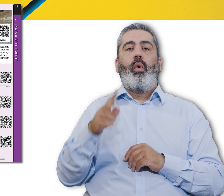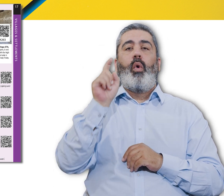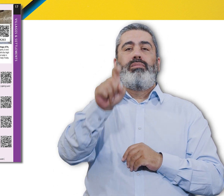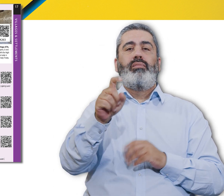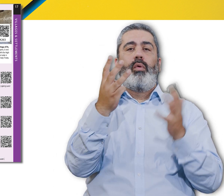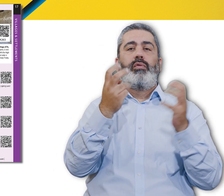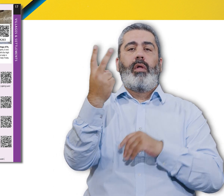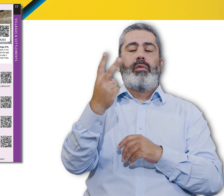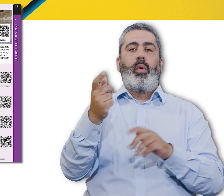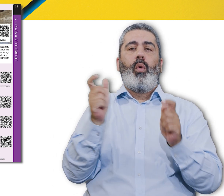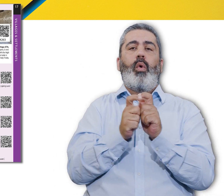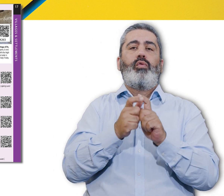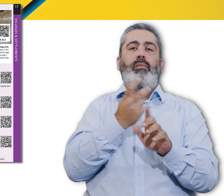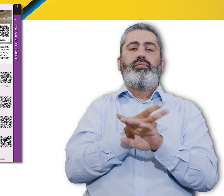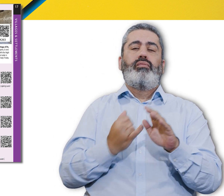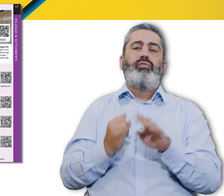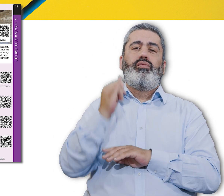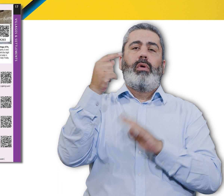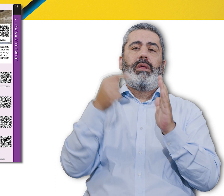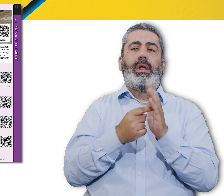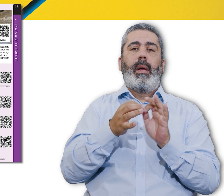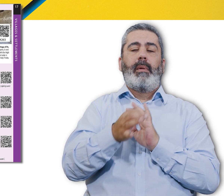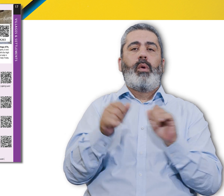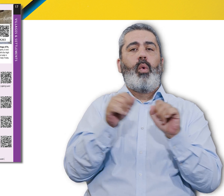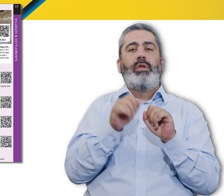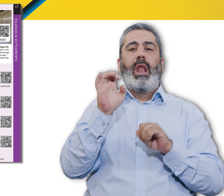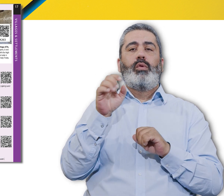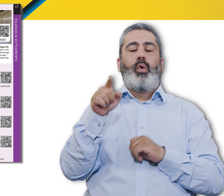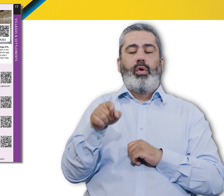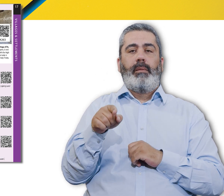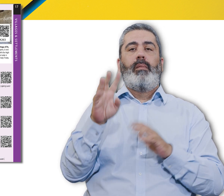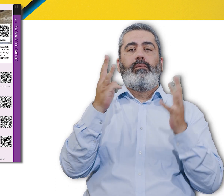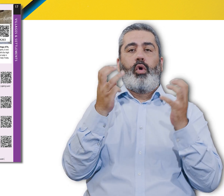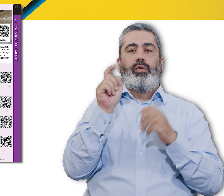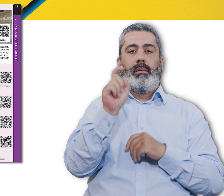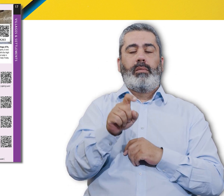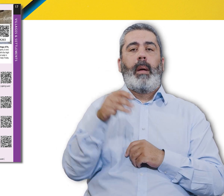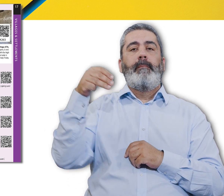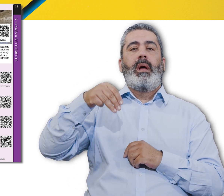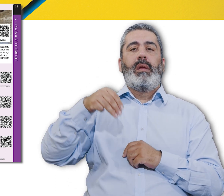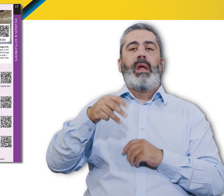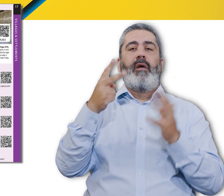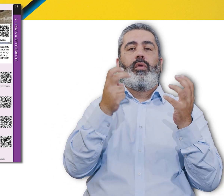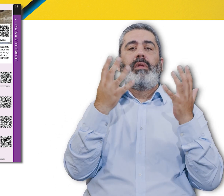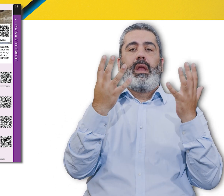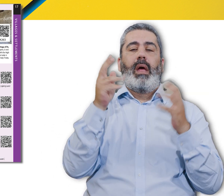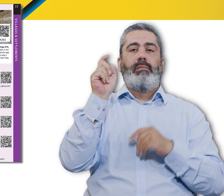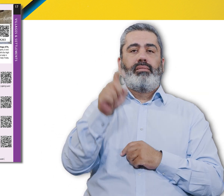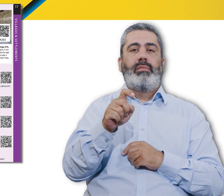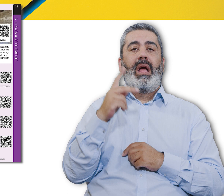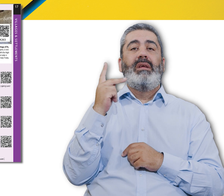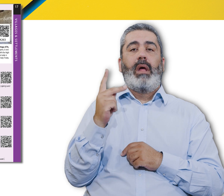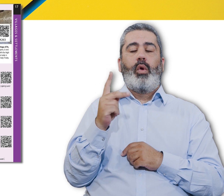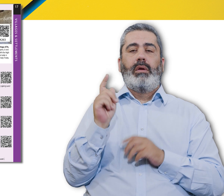Mount Zucarezza. Dilago, number 82. Mountain village at an altitude of 1.000 m